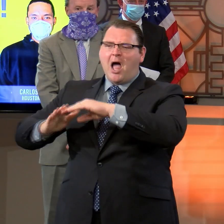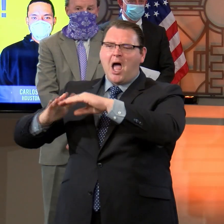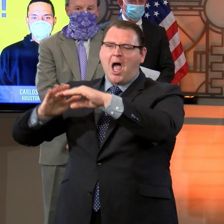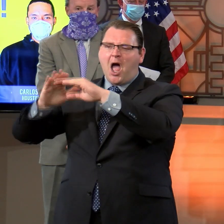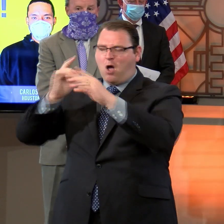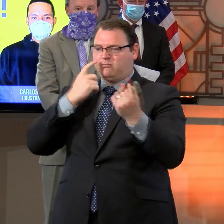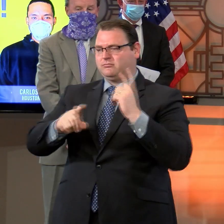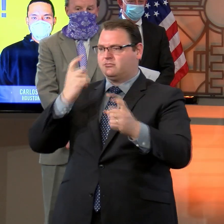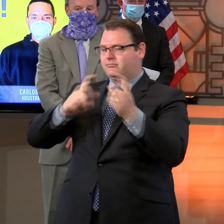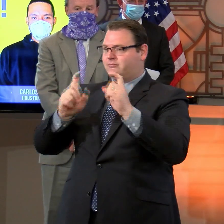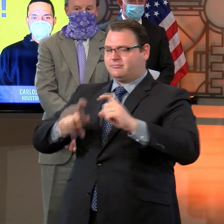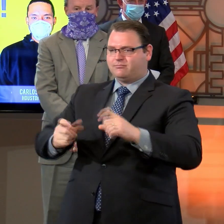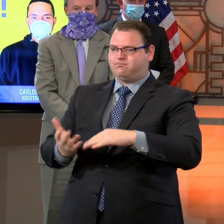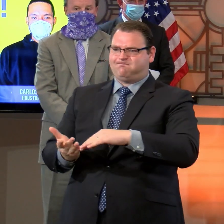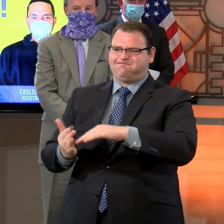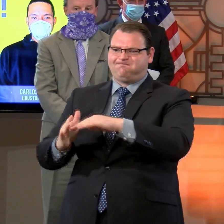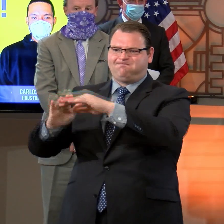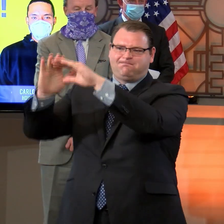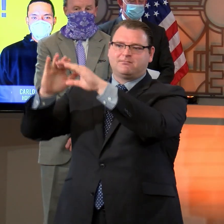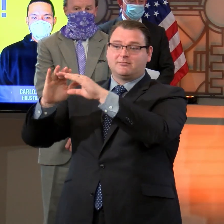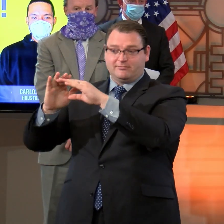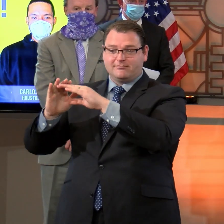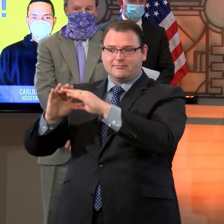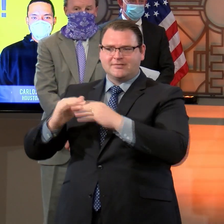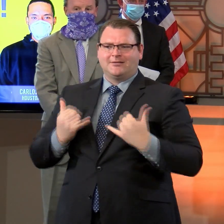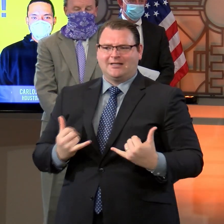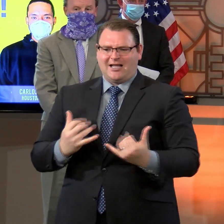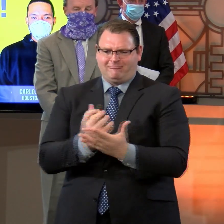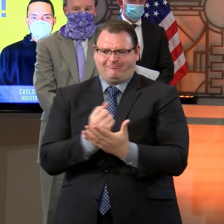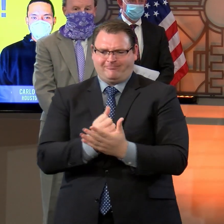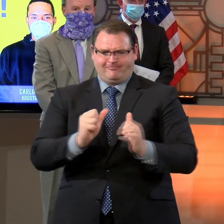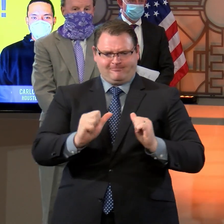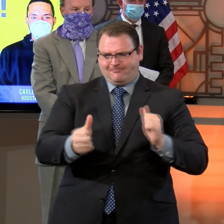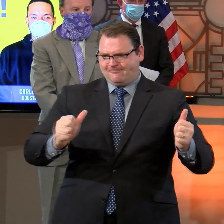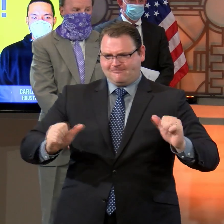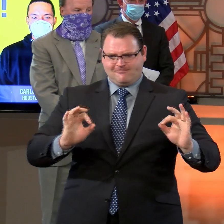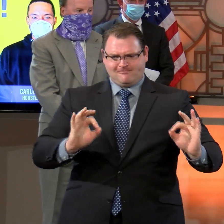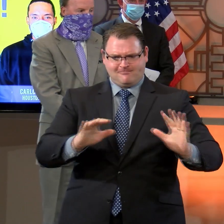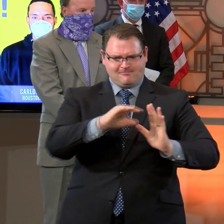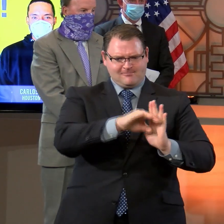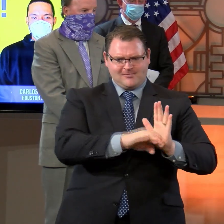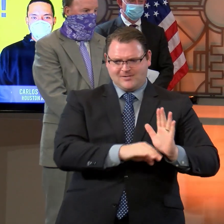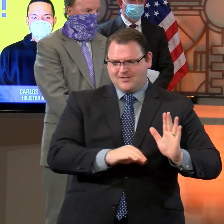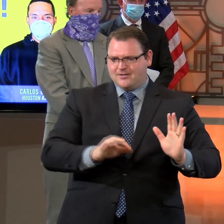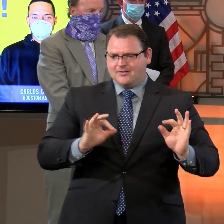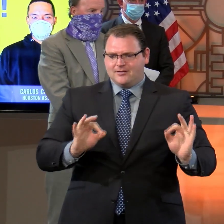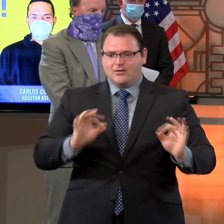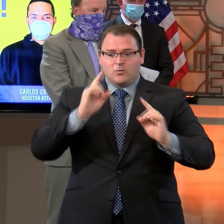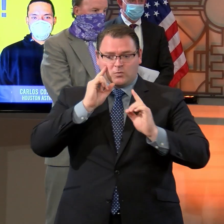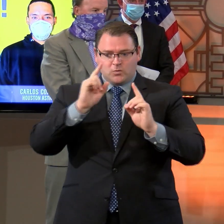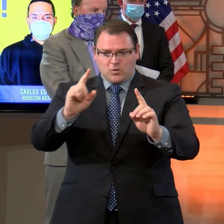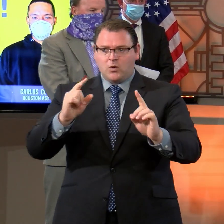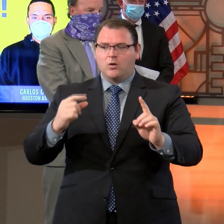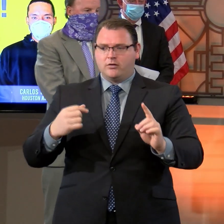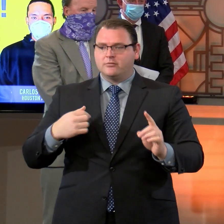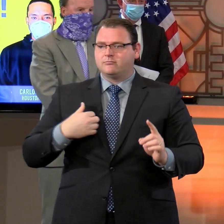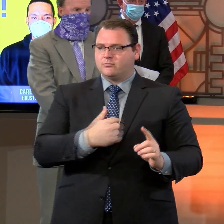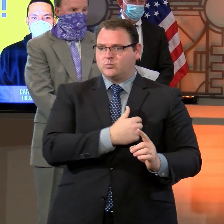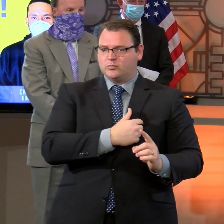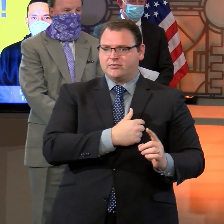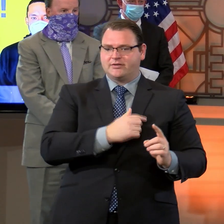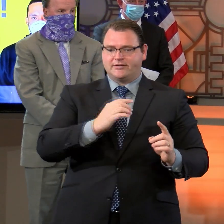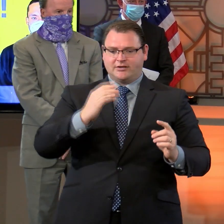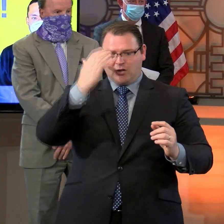not our collective efforts are working and moving, and we're moving in the right direction, or whether or not we need to check